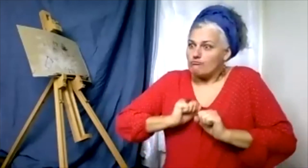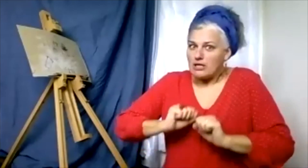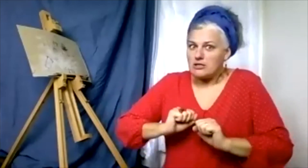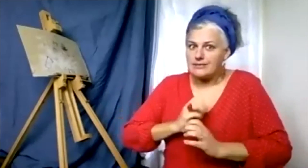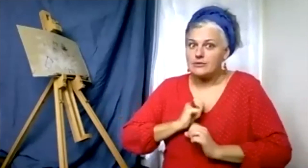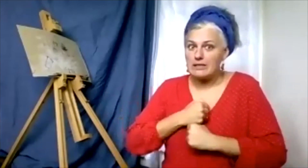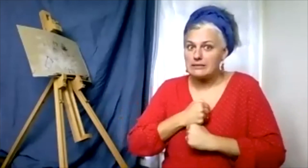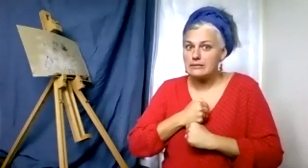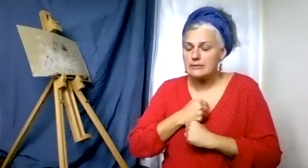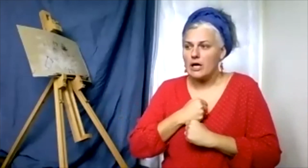pressure and stress.